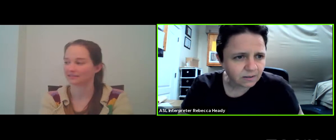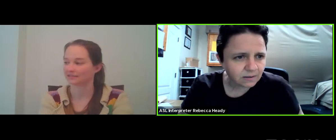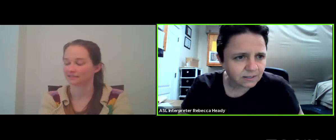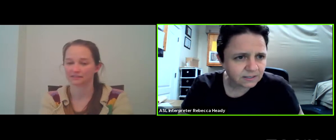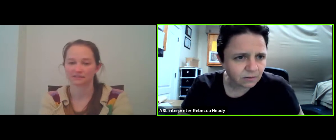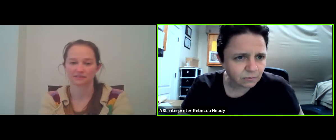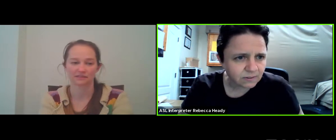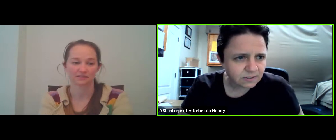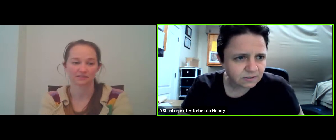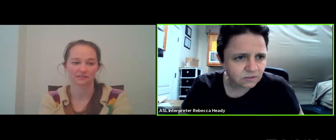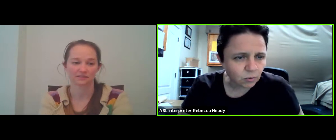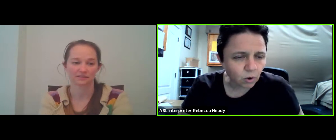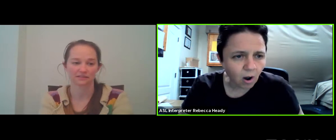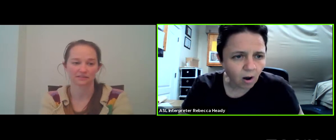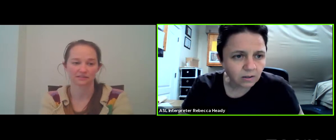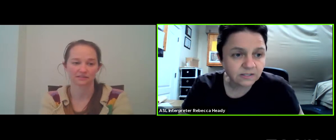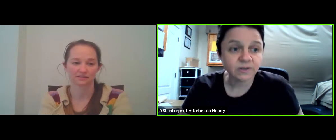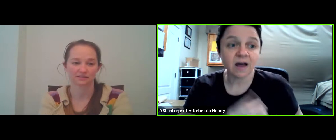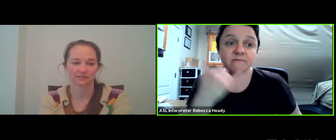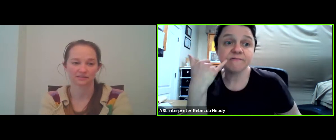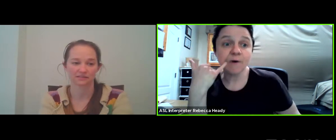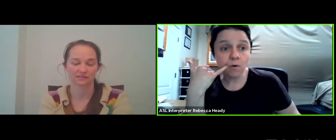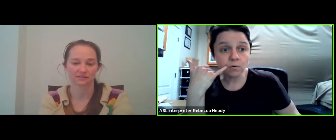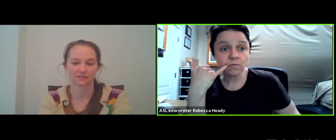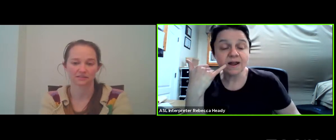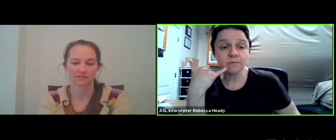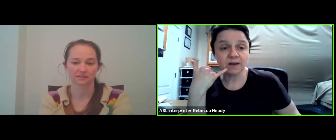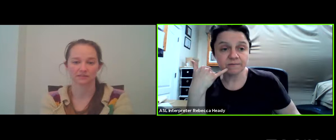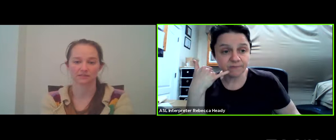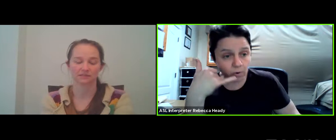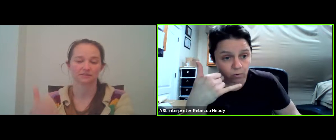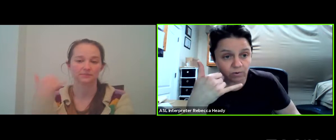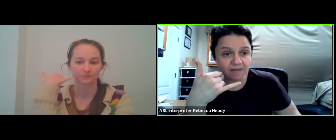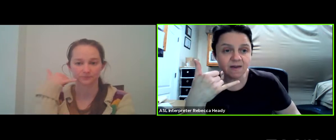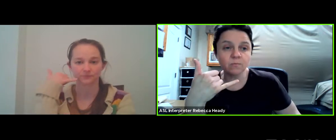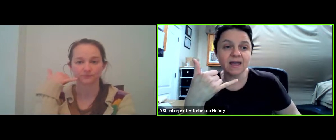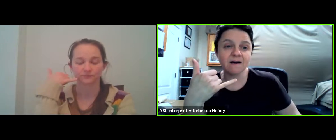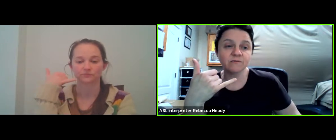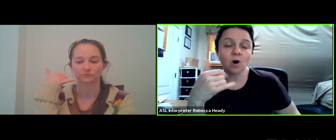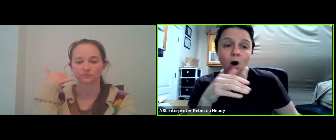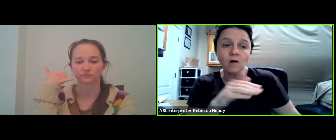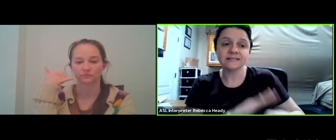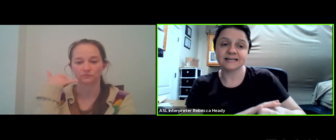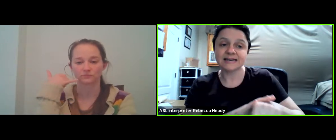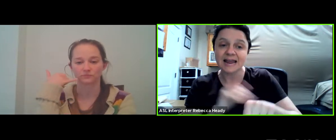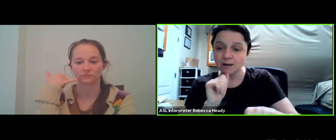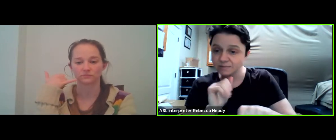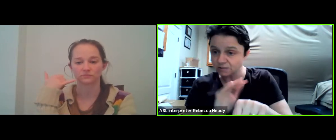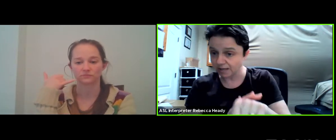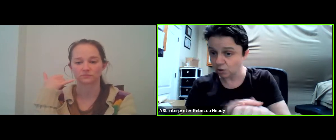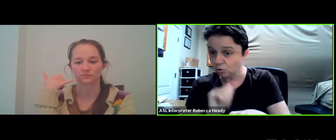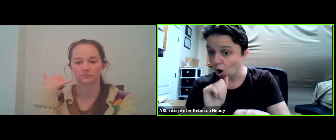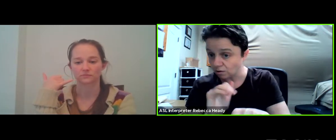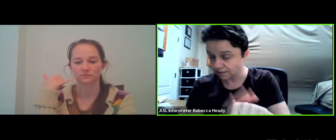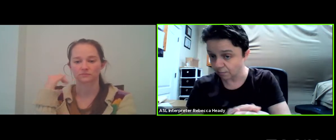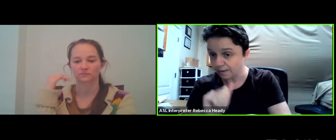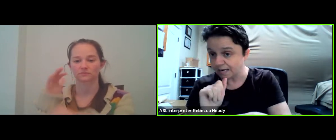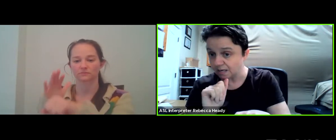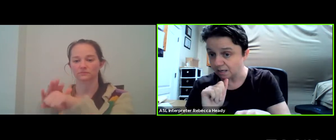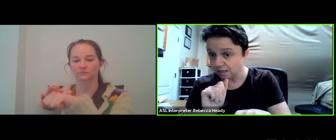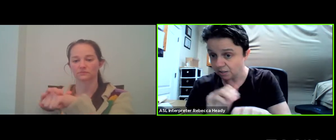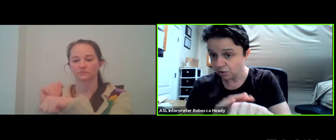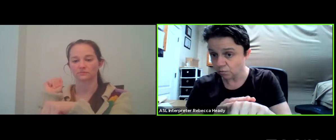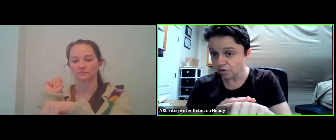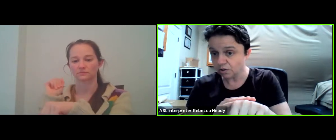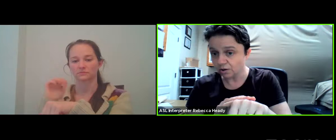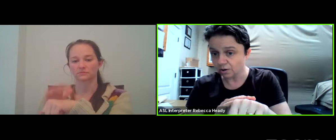So okay, let's get through this list. So call. So we have phone, right? We have phone, and then we have call as a named, like you call